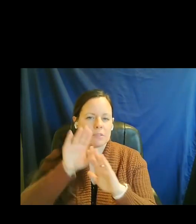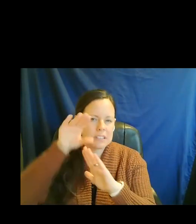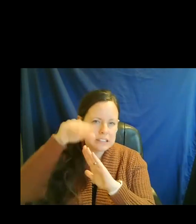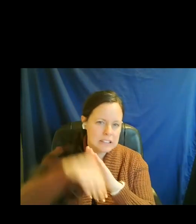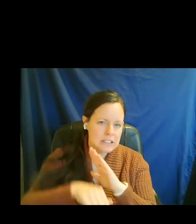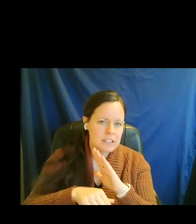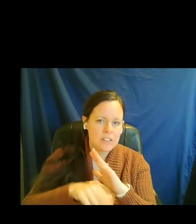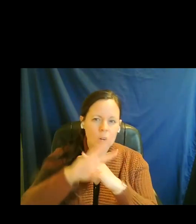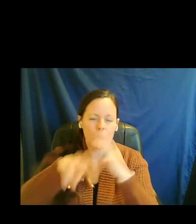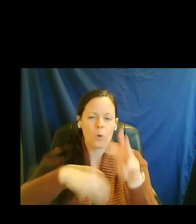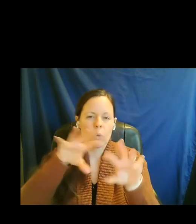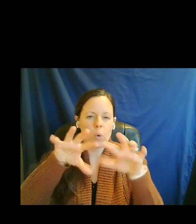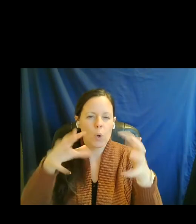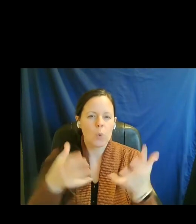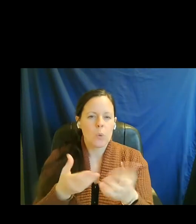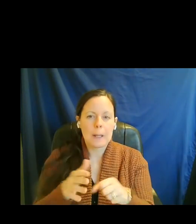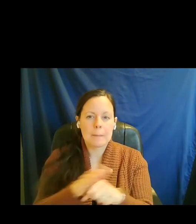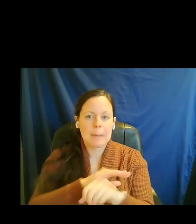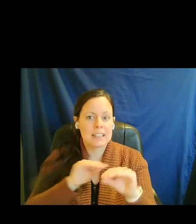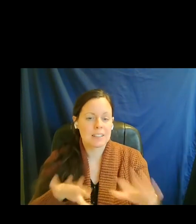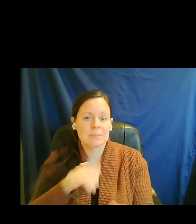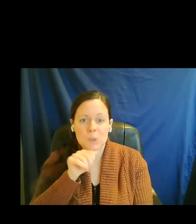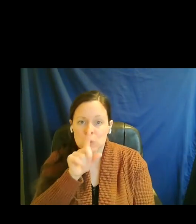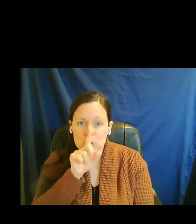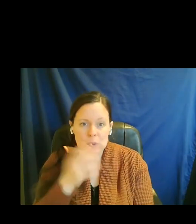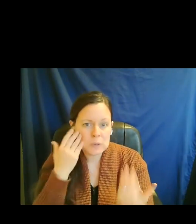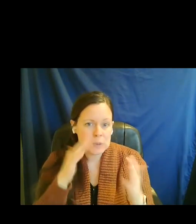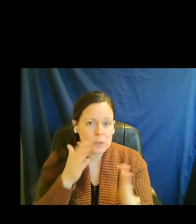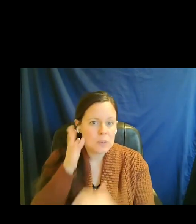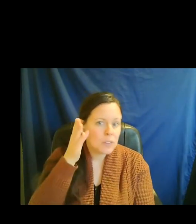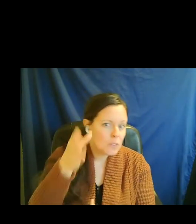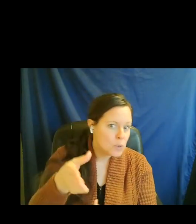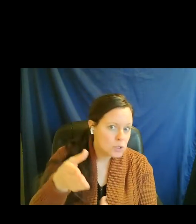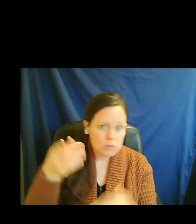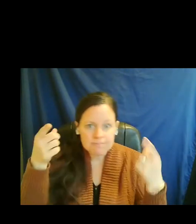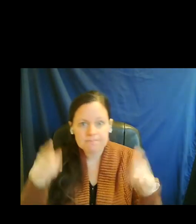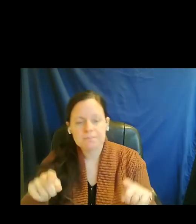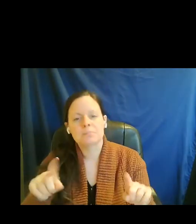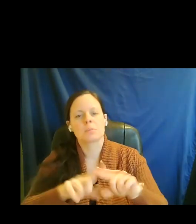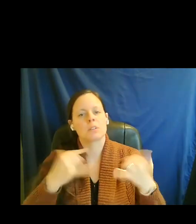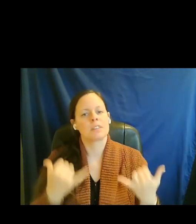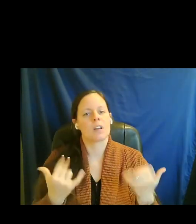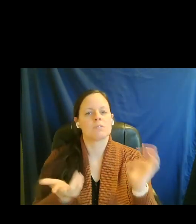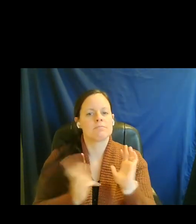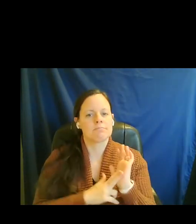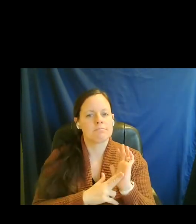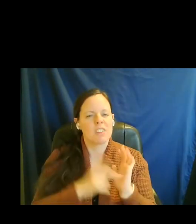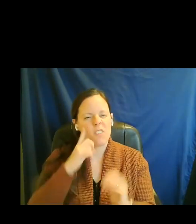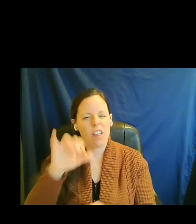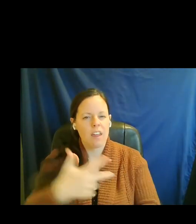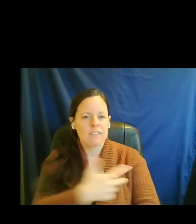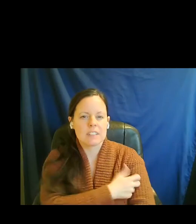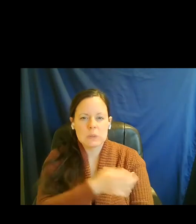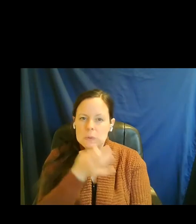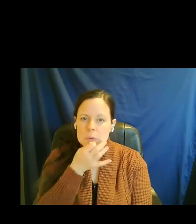not sure. We don't know what the future holds. So I say in the meantime, sign up to get the vaccine as soon as it's